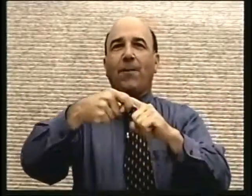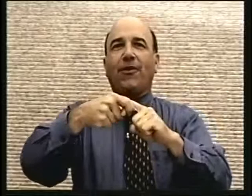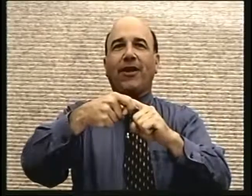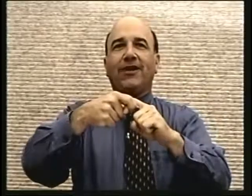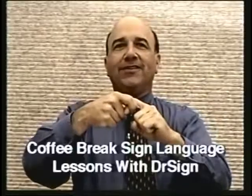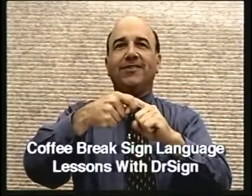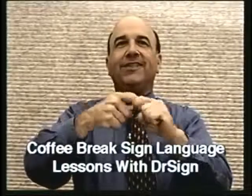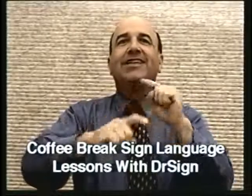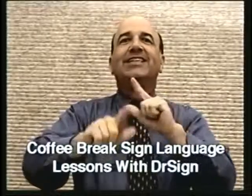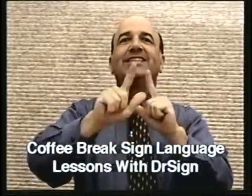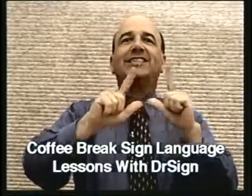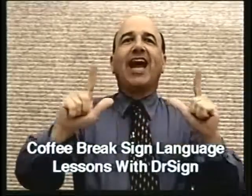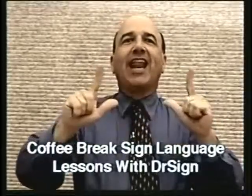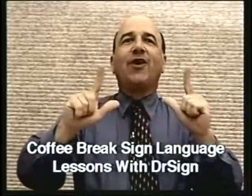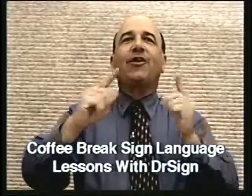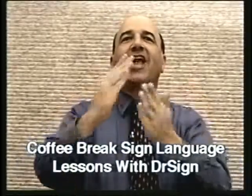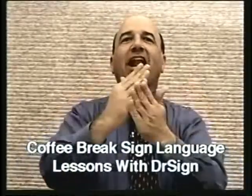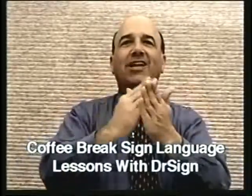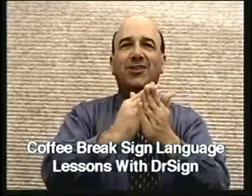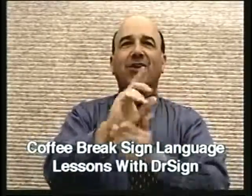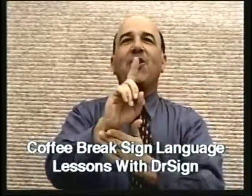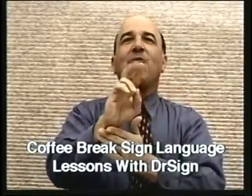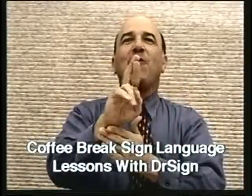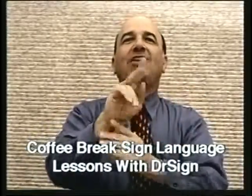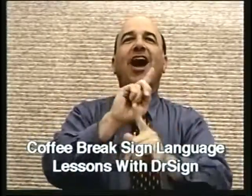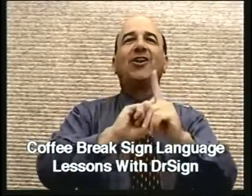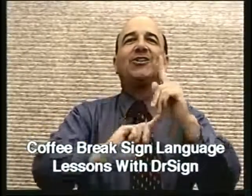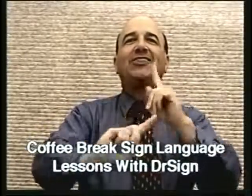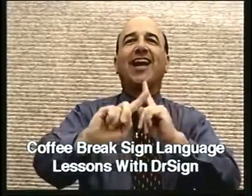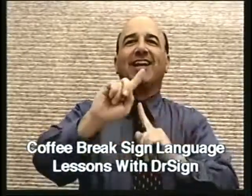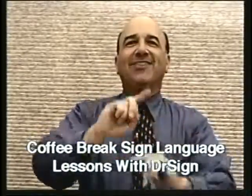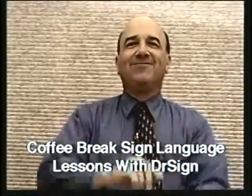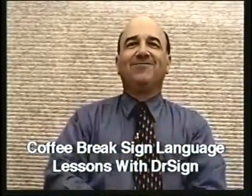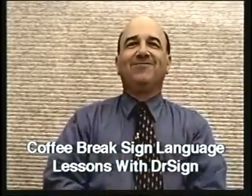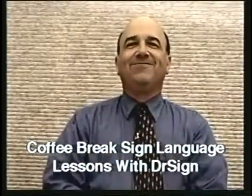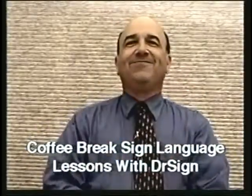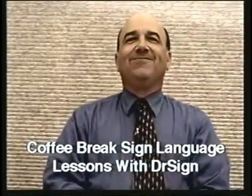Break Sign Language Lesson with Dr. Sarang.